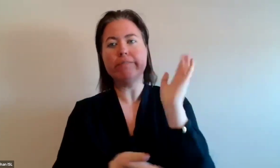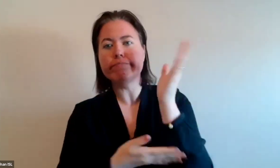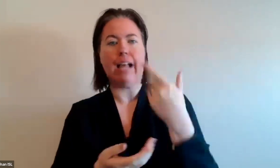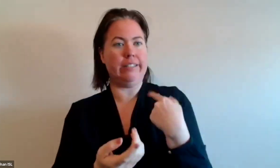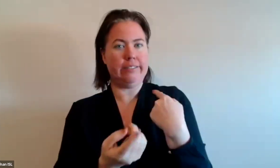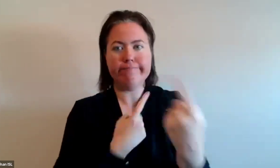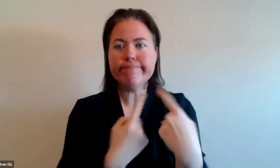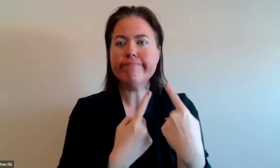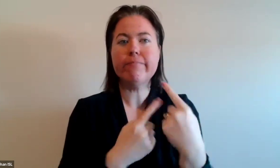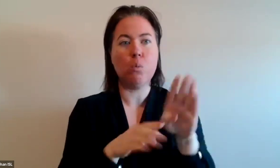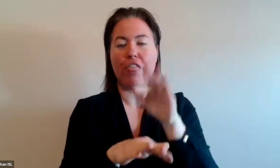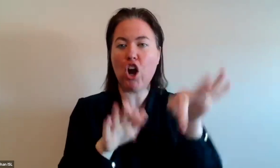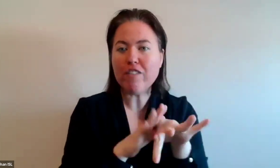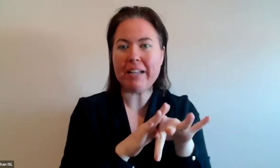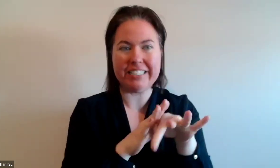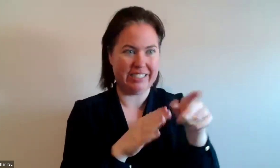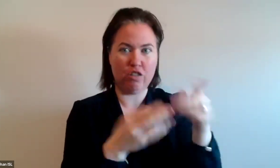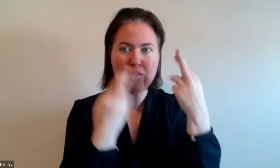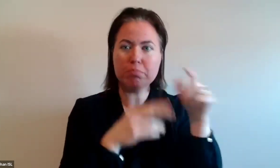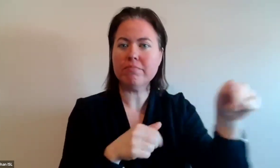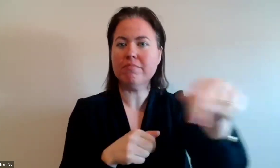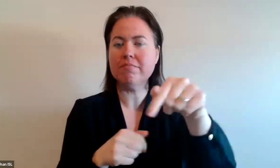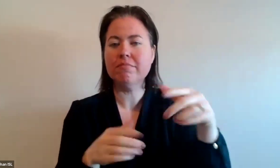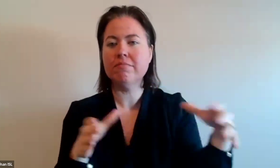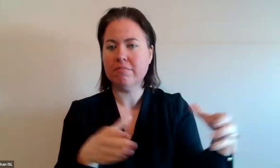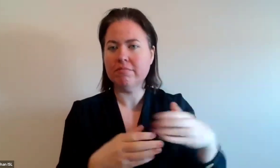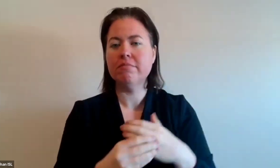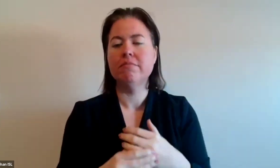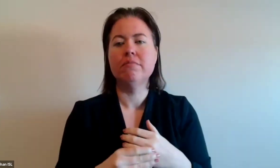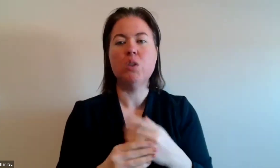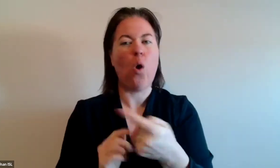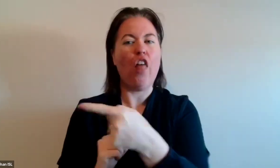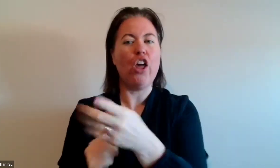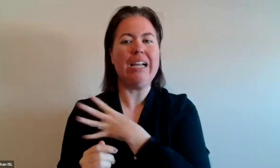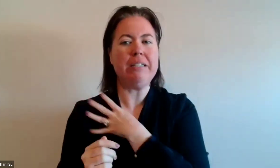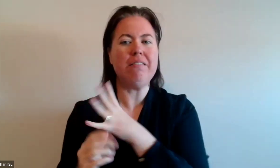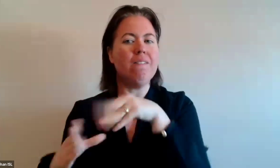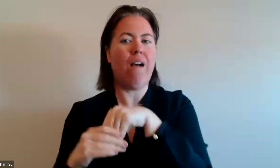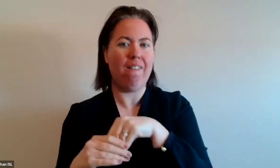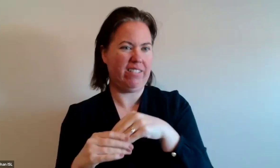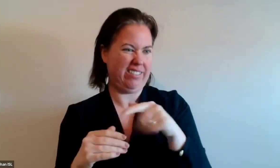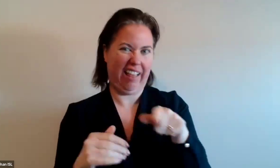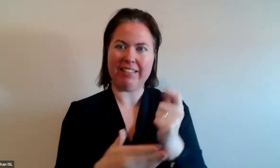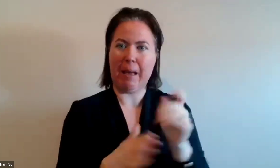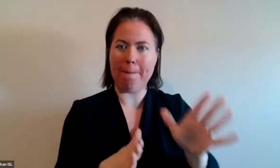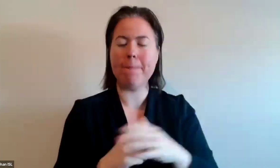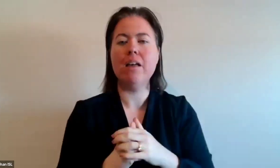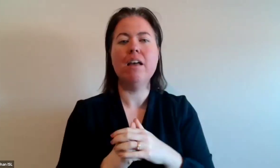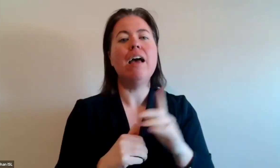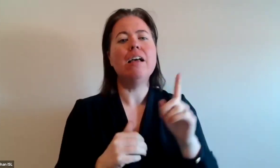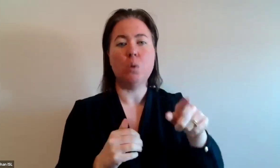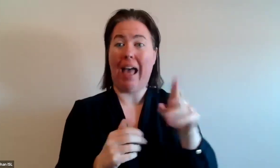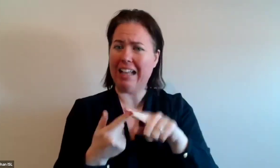together, of course, with the government delegations and the human rights institutes also have a space in